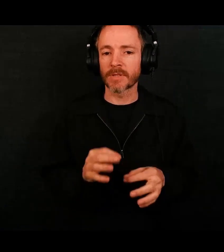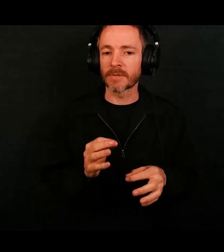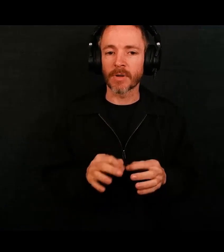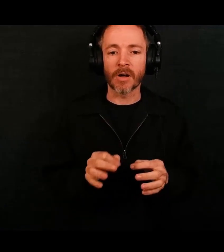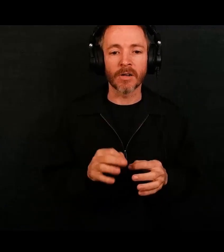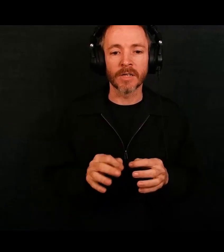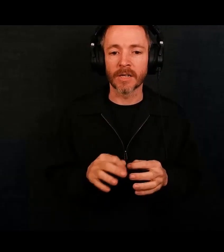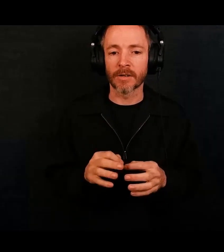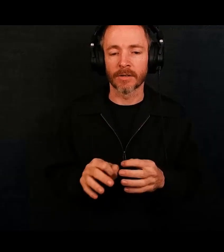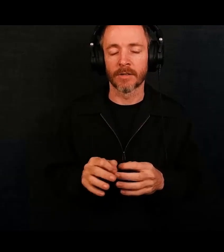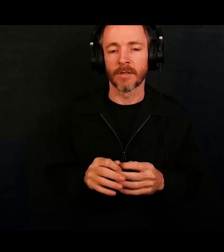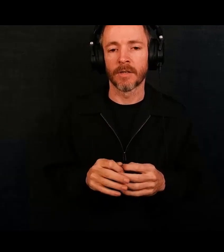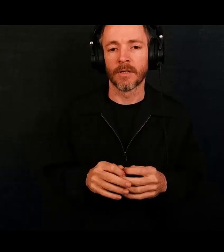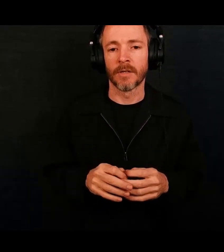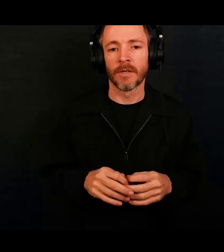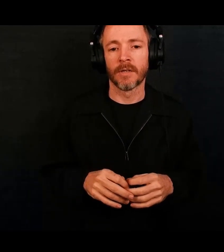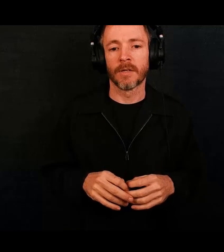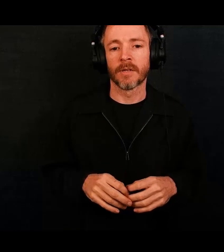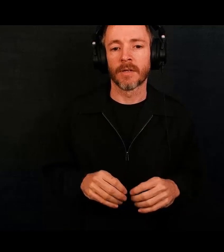simple all